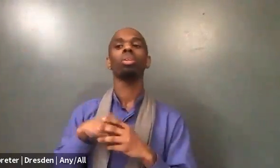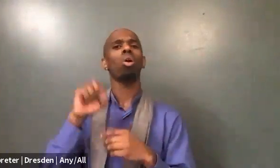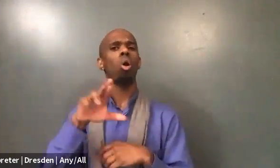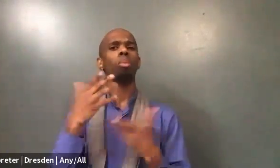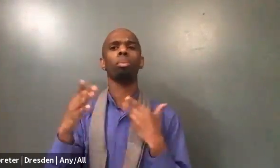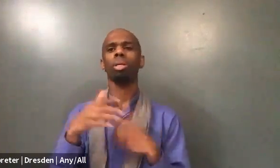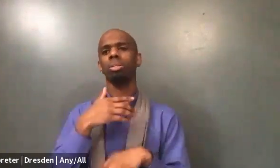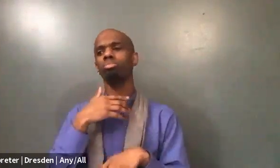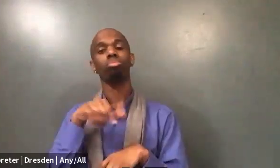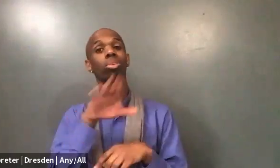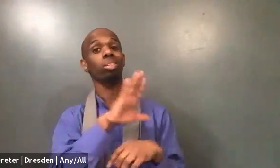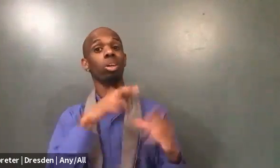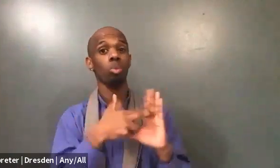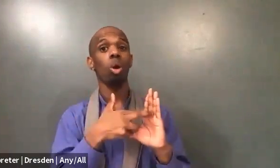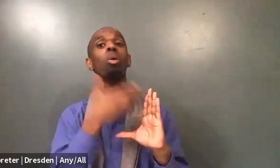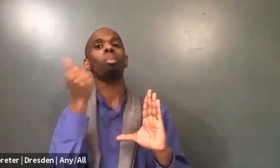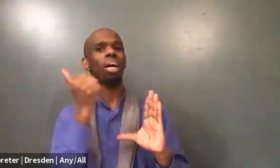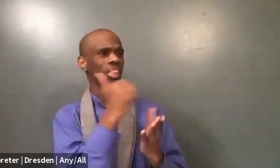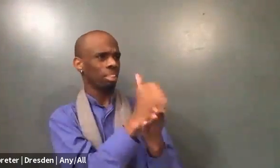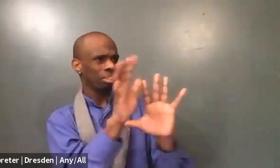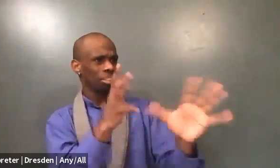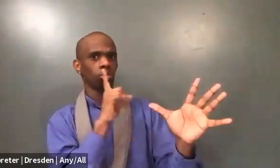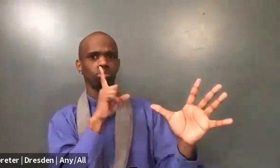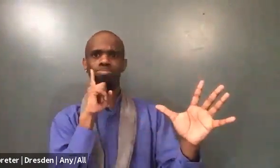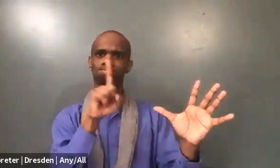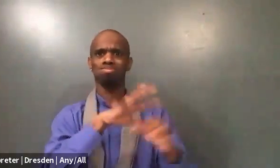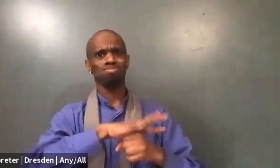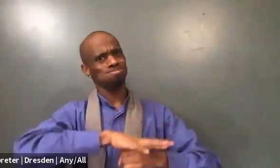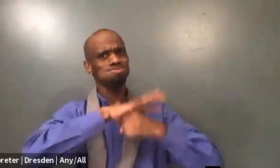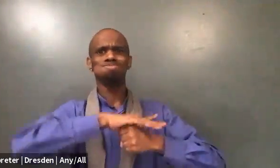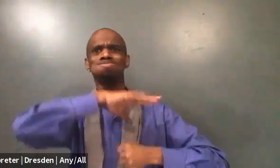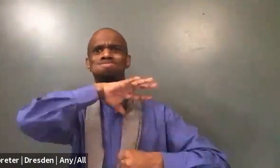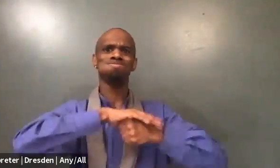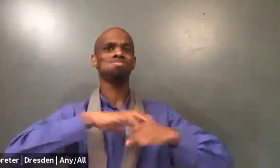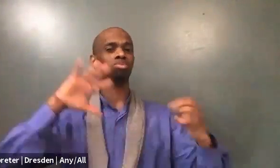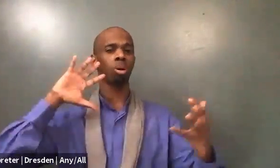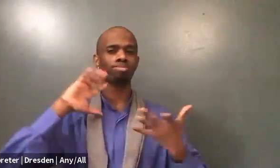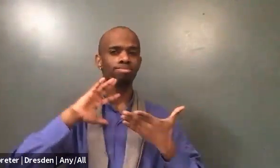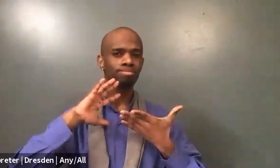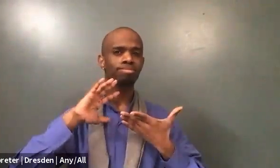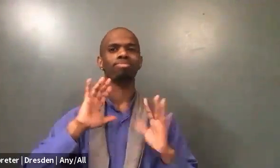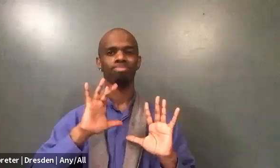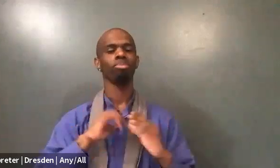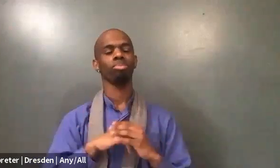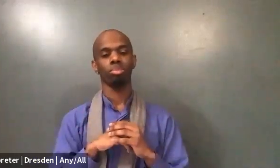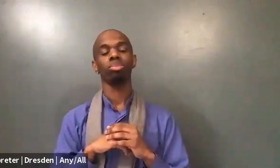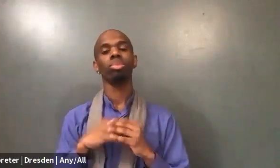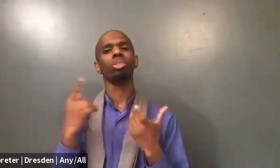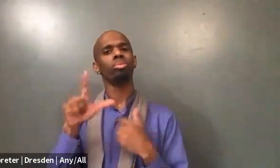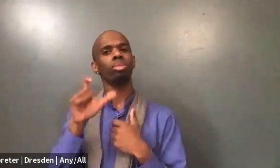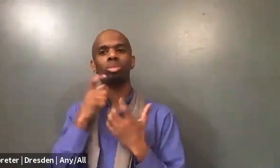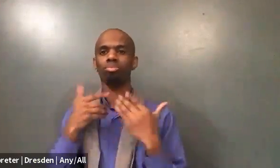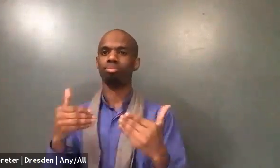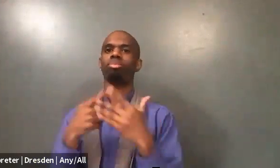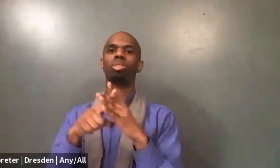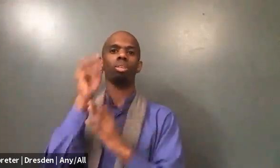taking away the person who's being harmed and kind of separating them or something like that. But just thinking about different ways where you can create those safety nets